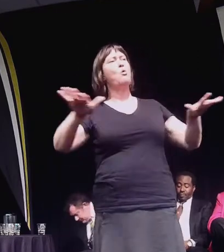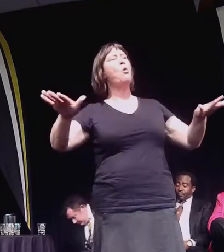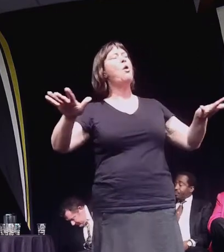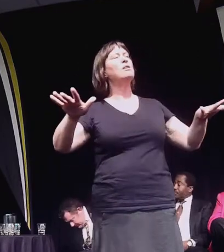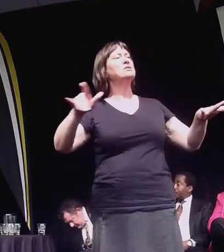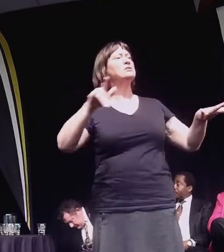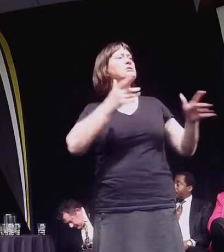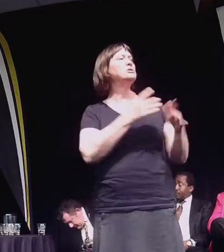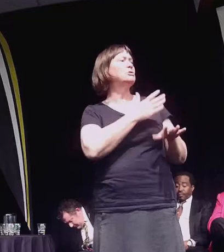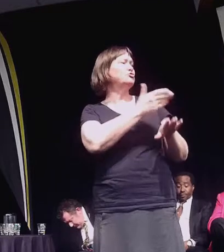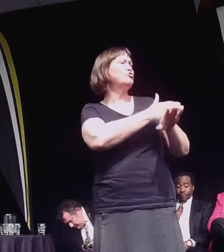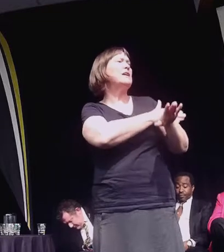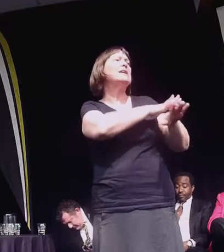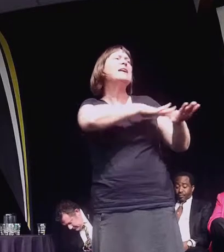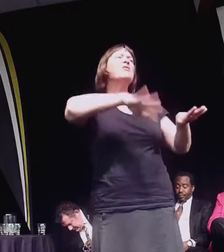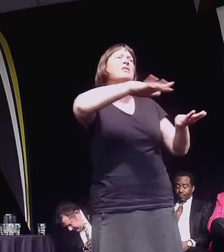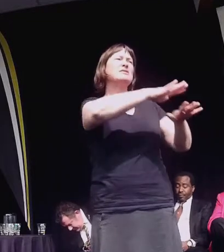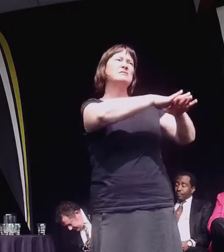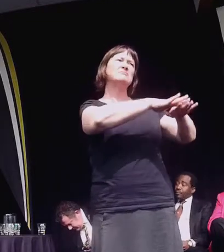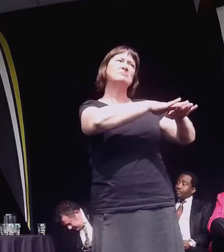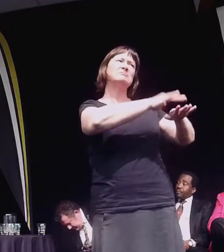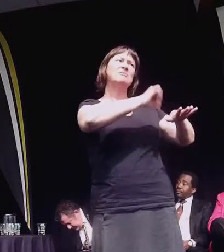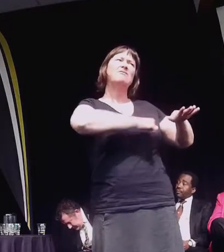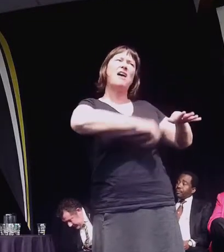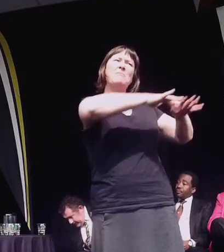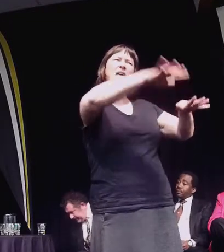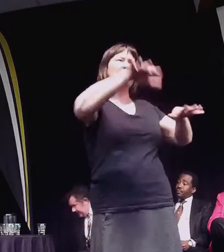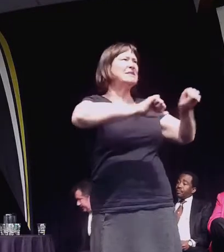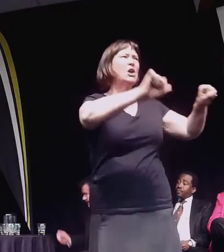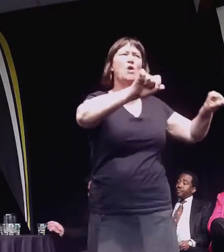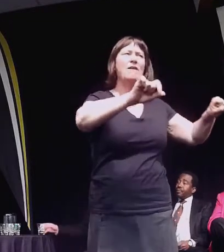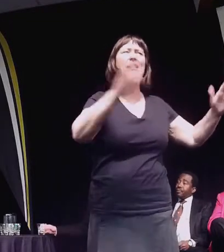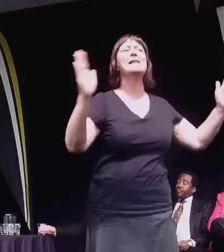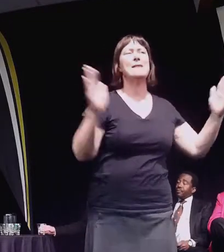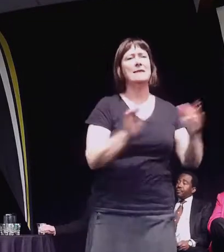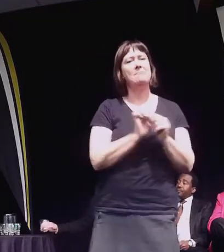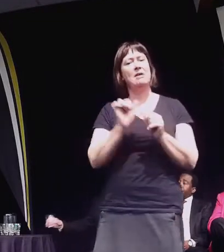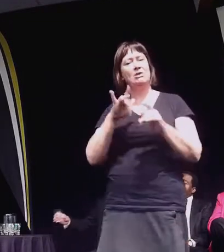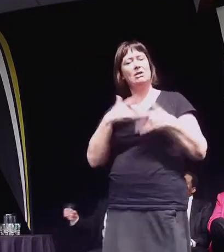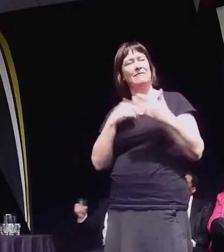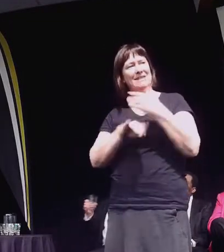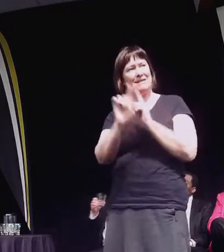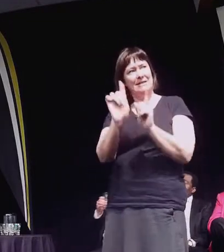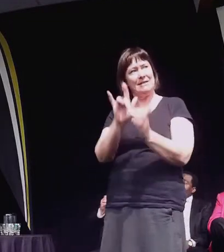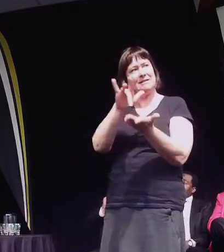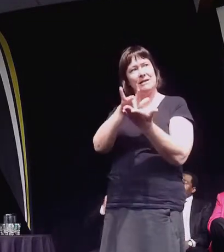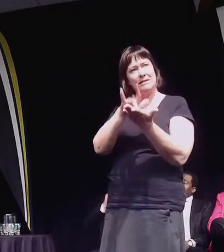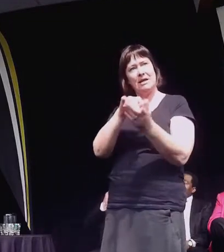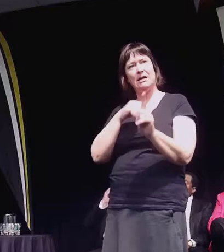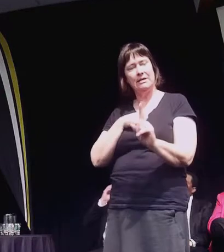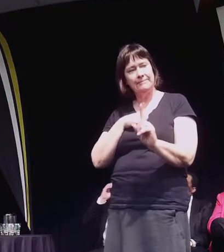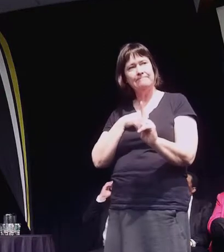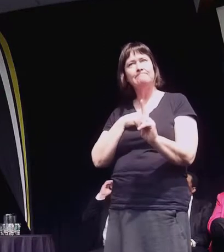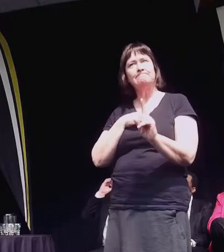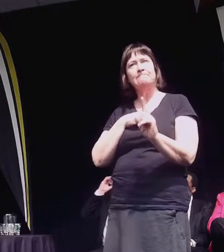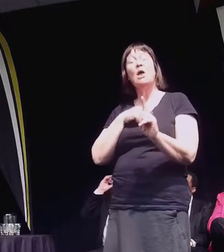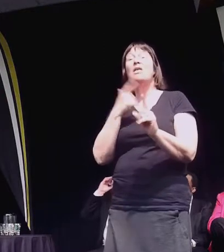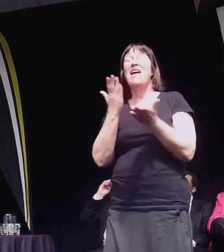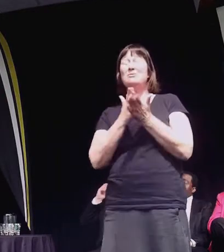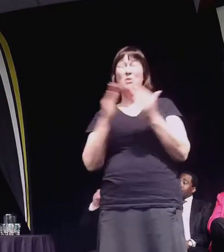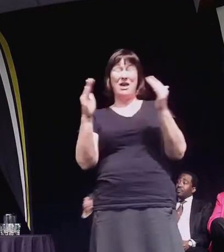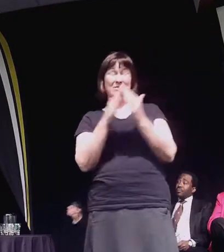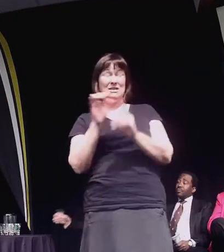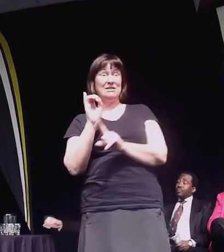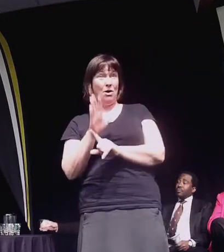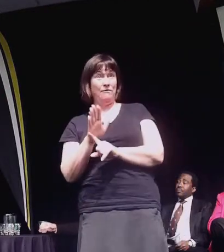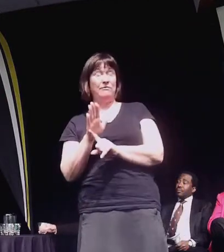areas, which is something that I would support as well. In terms of the way that we construct social housing, medium density and so on and so forth housing, I think it